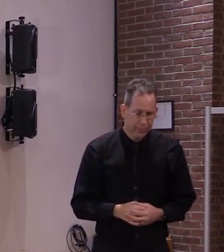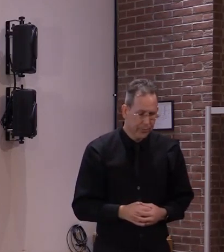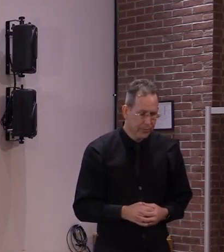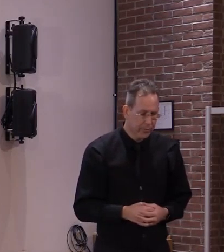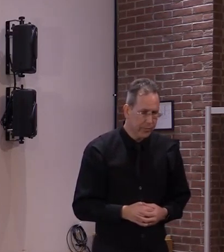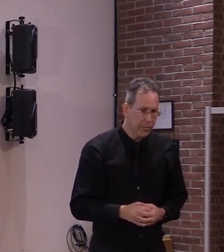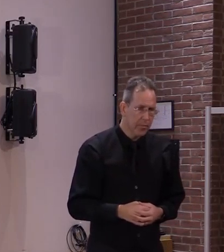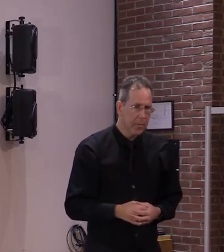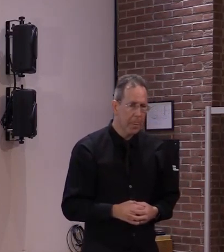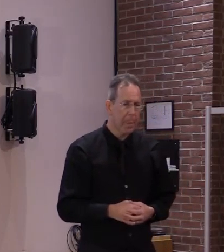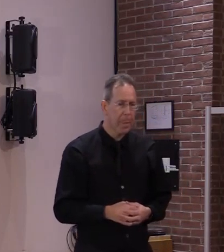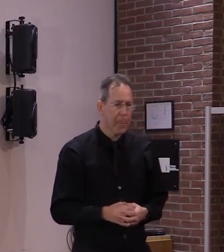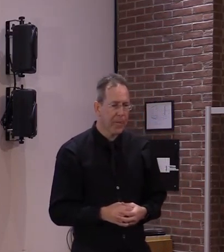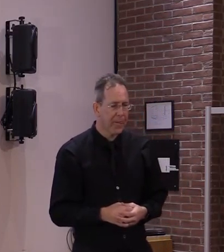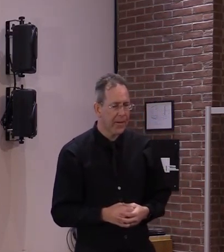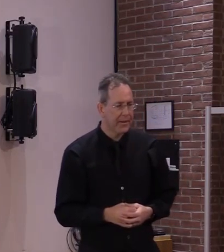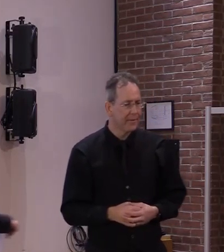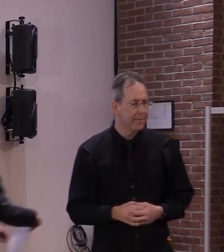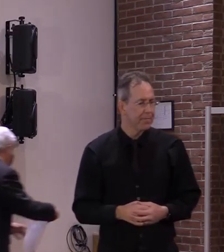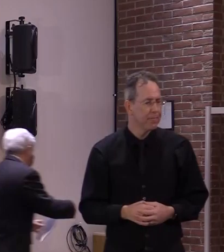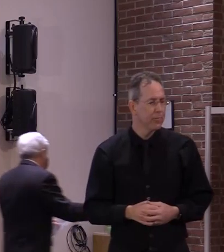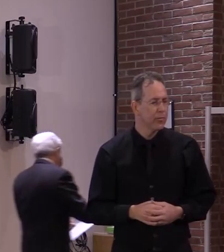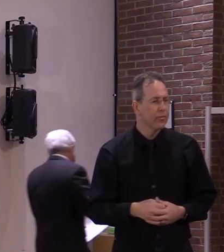Greg, the County Courier.